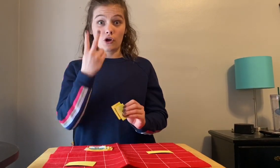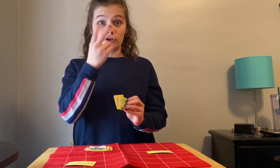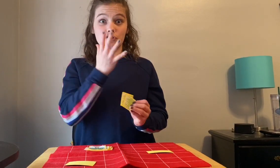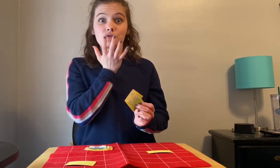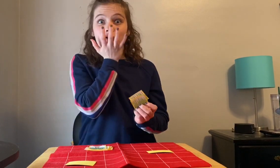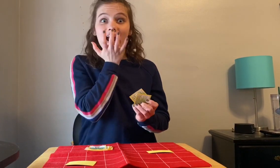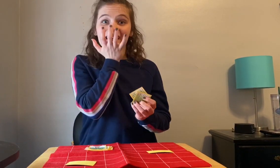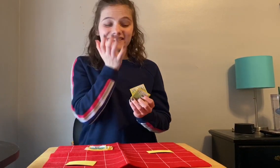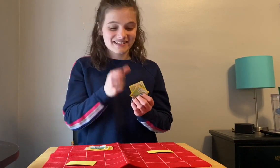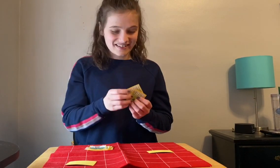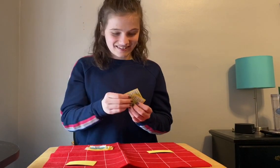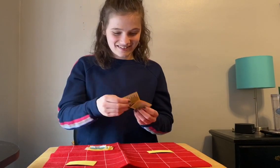2 grass,